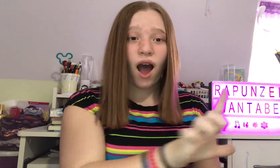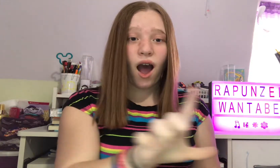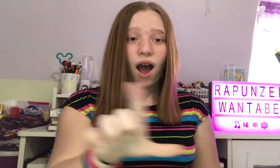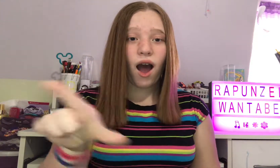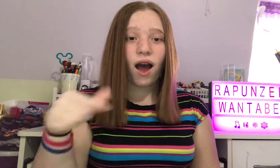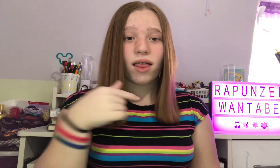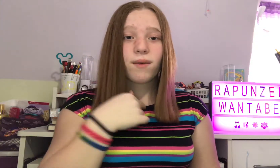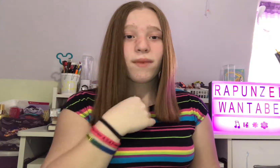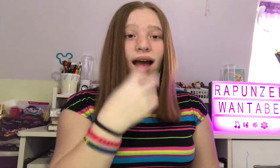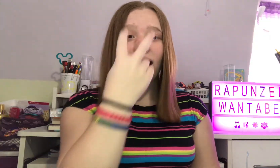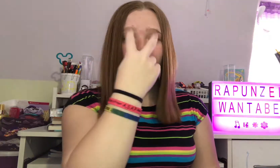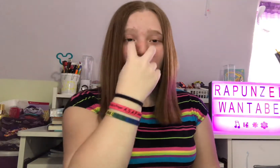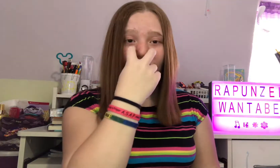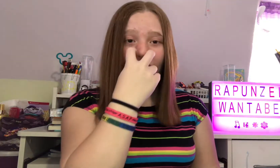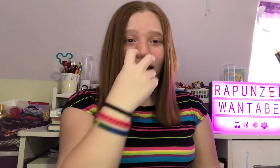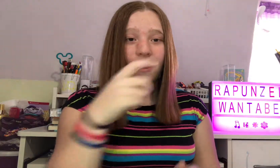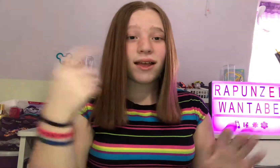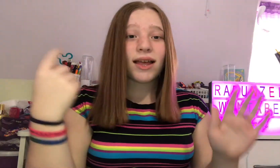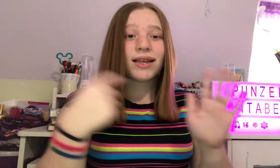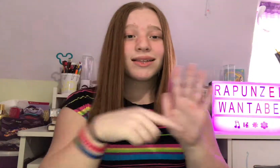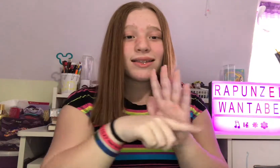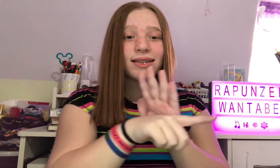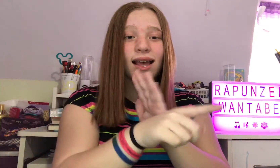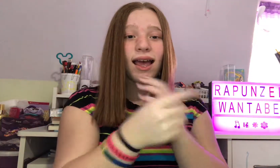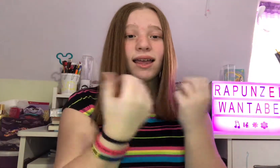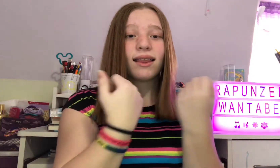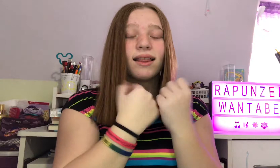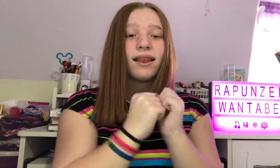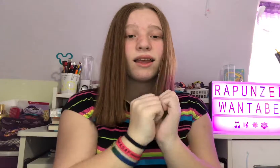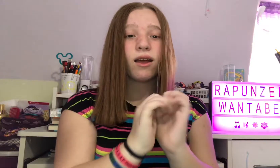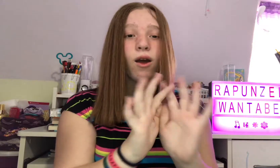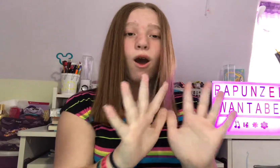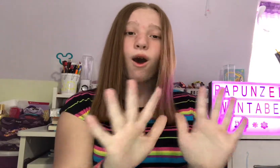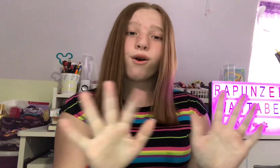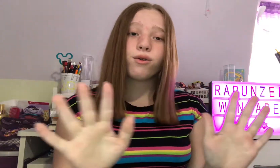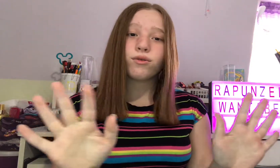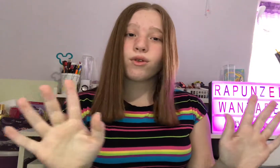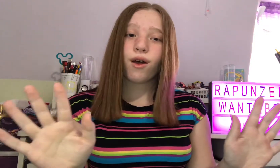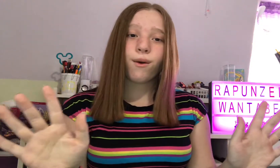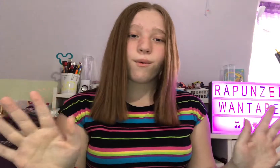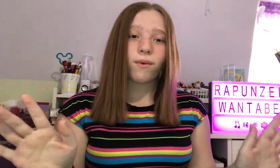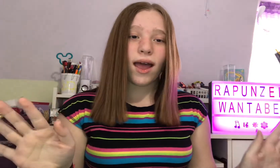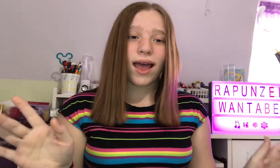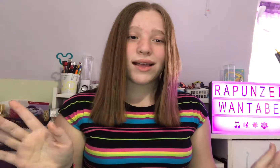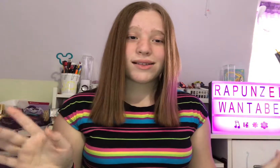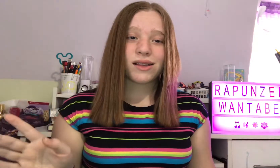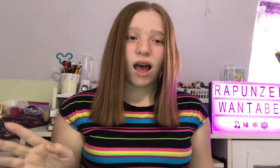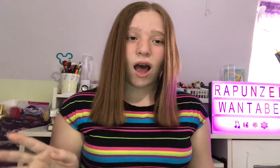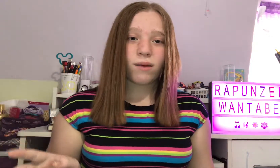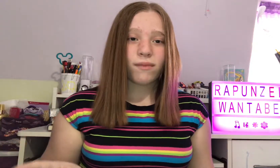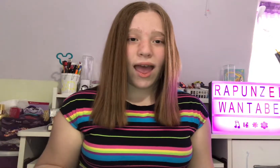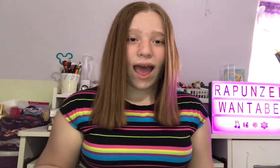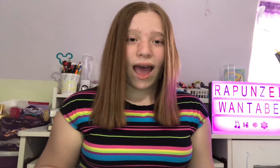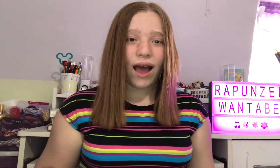alone, all of my doubt suddenly goes away somehow.